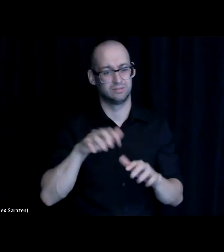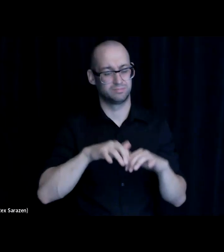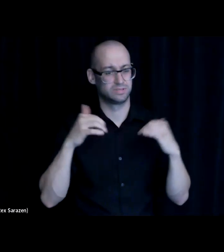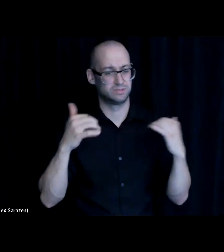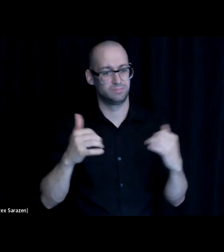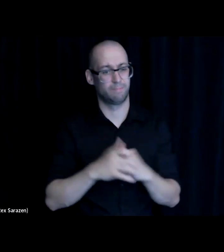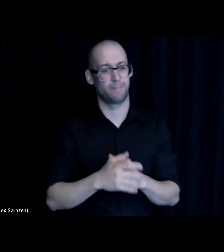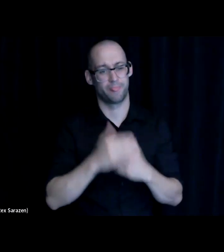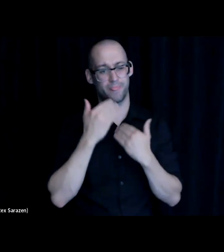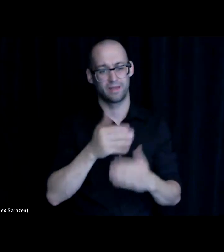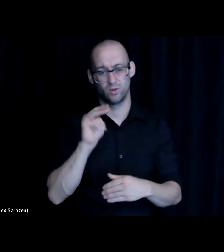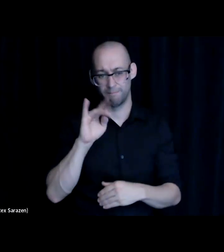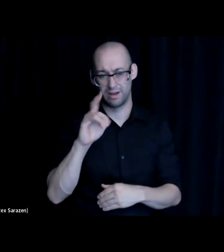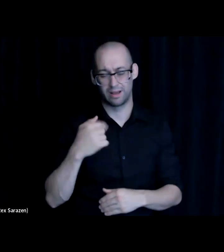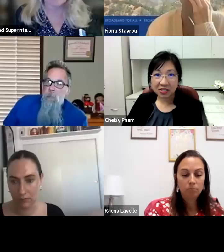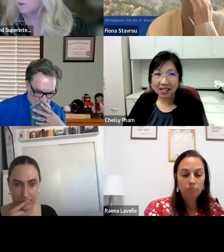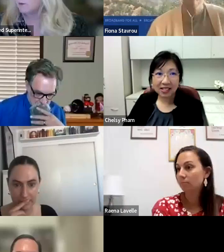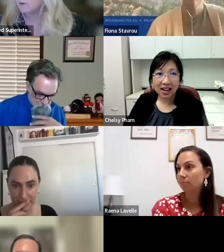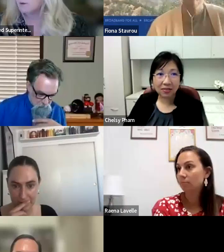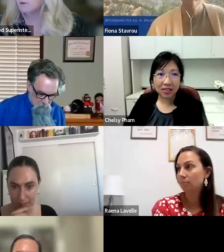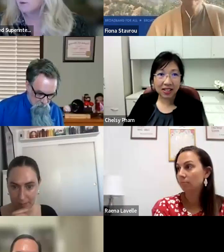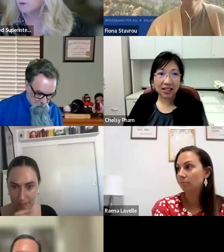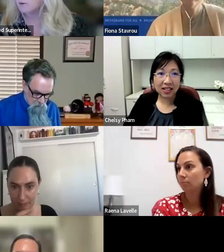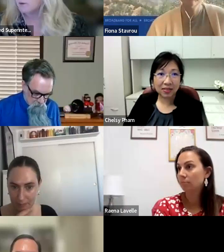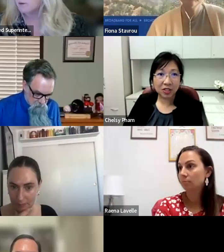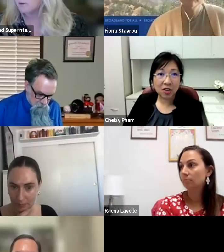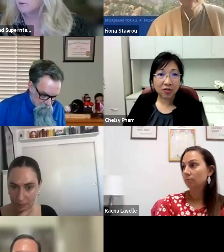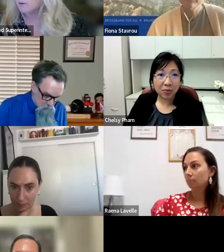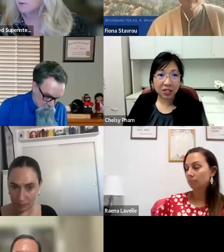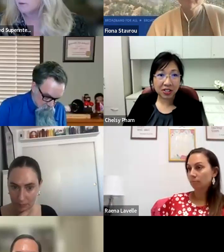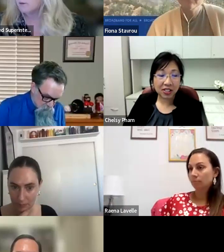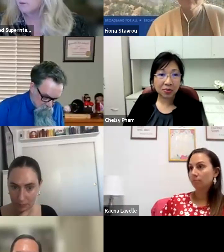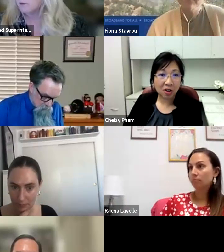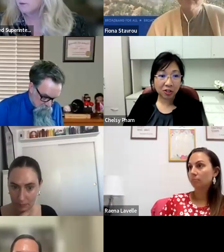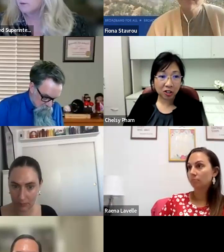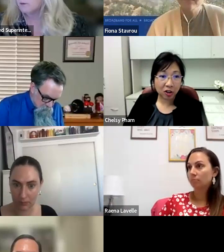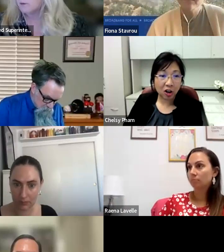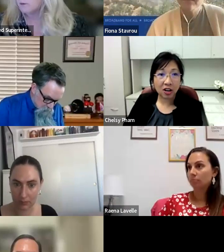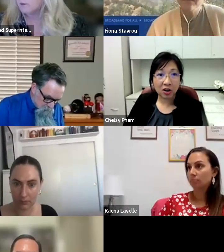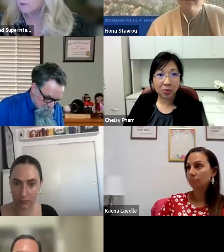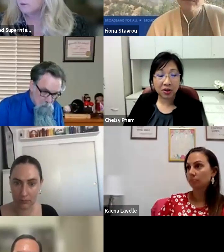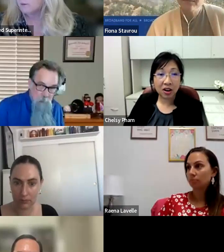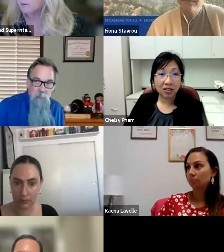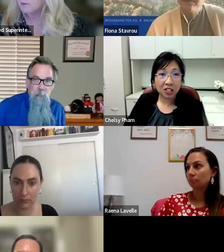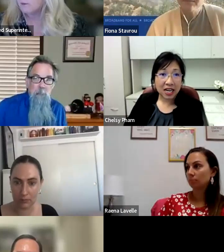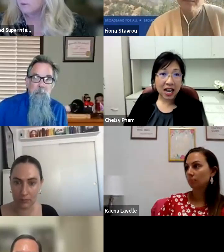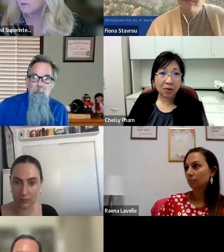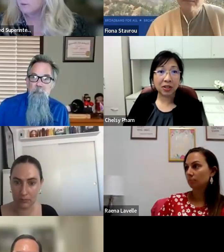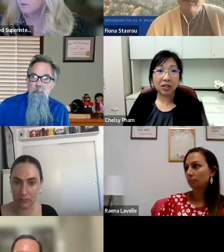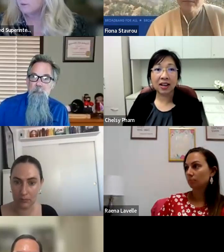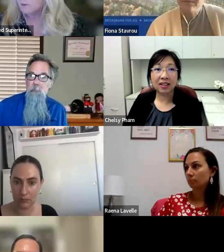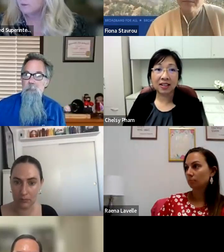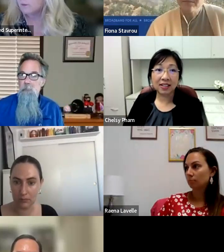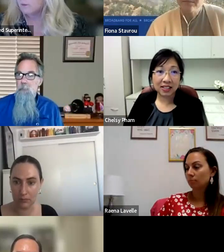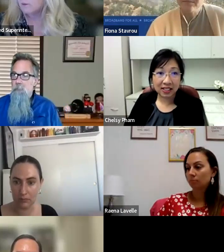Thank you so much, Mike. Again, my name is Chelsea, and I'm the Chief Information Systems Officer for Hartnell Community College, and